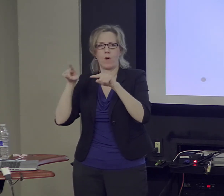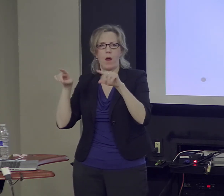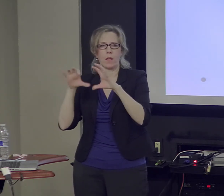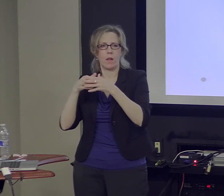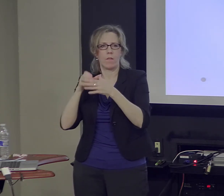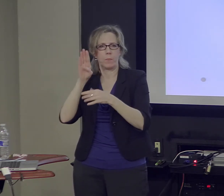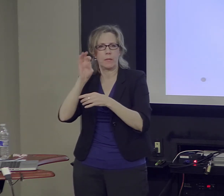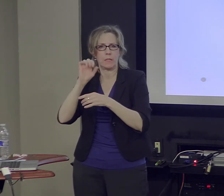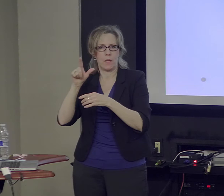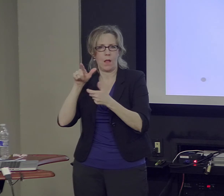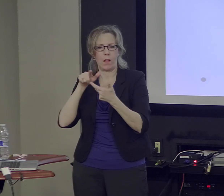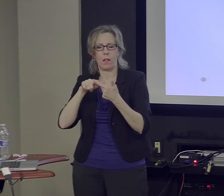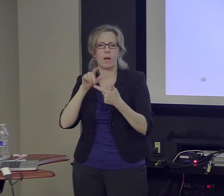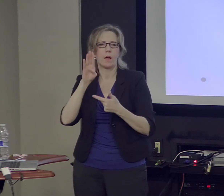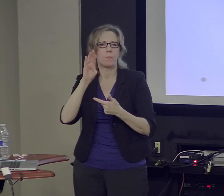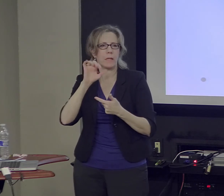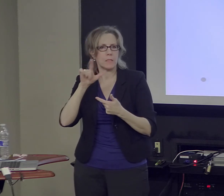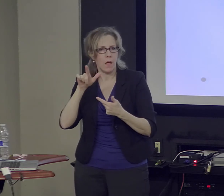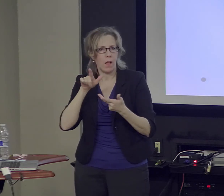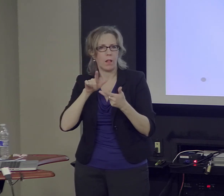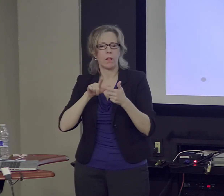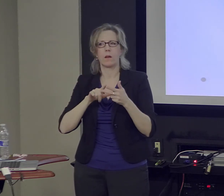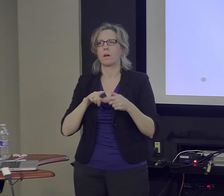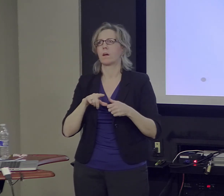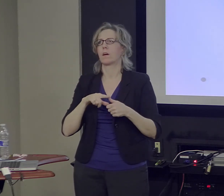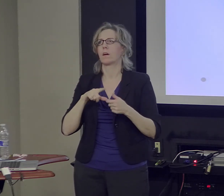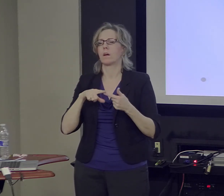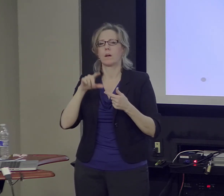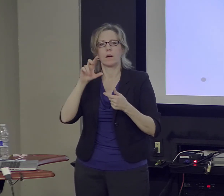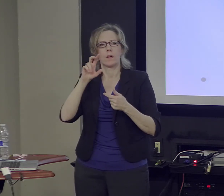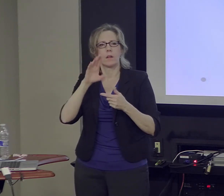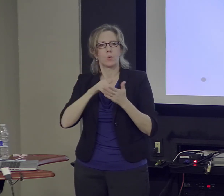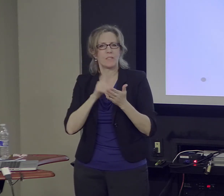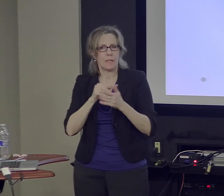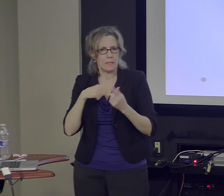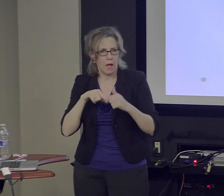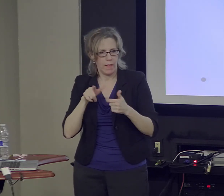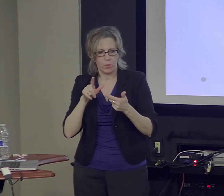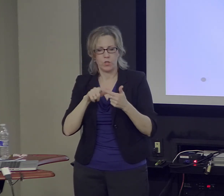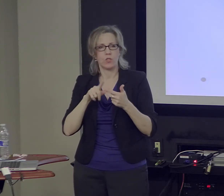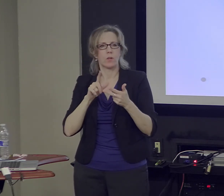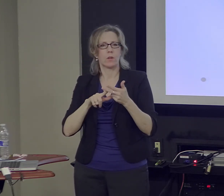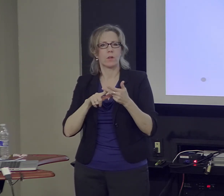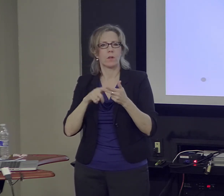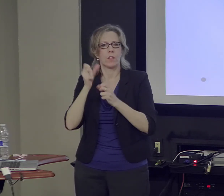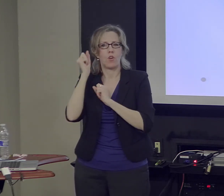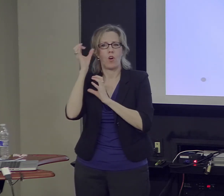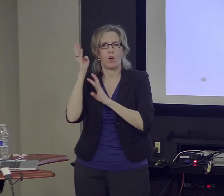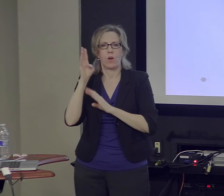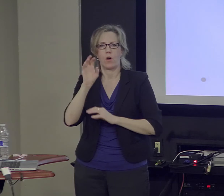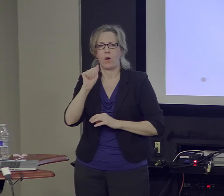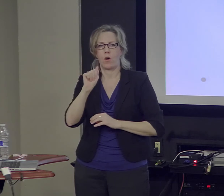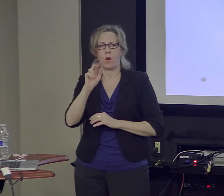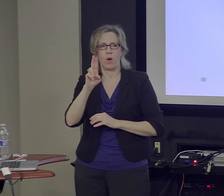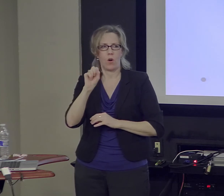BSL or Auslan, New Zealand Sign Language.